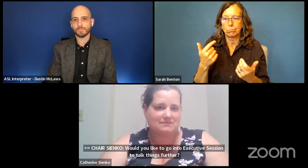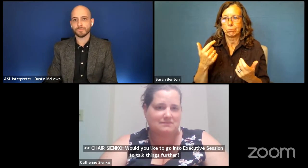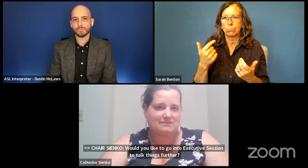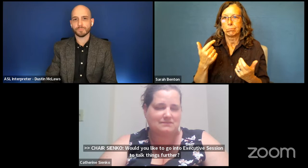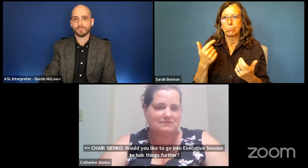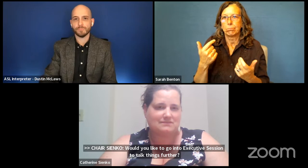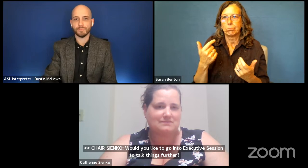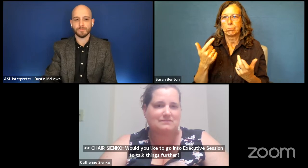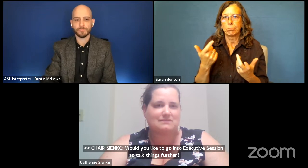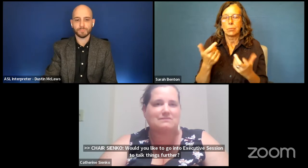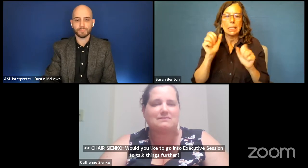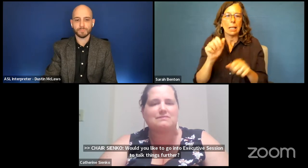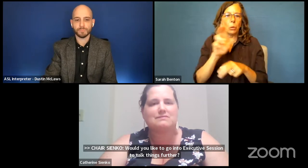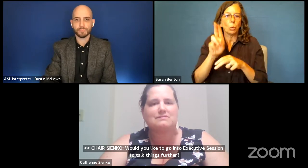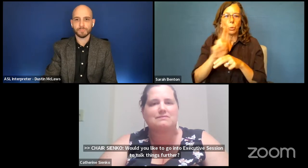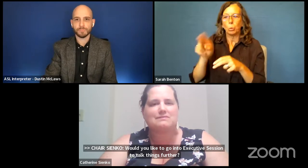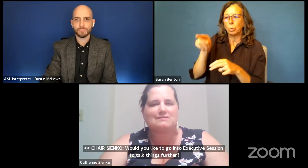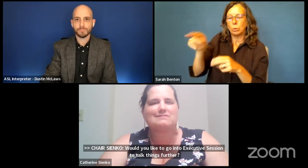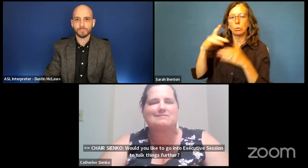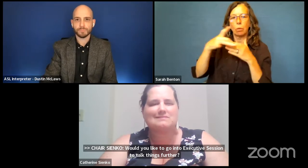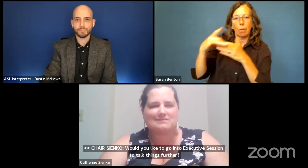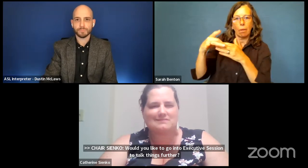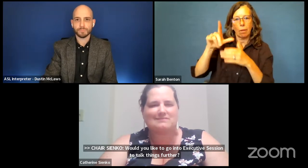it and understand.